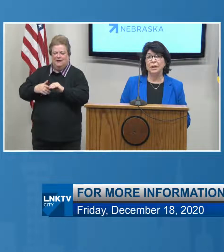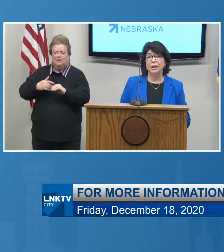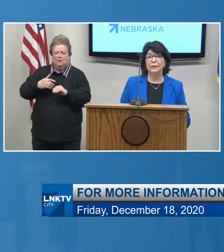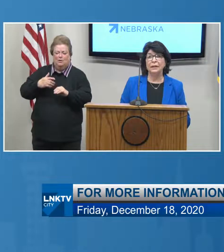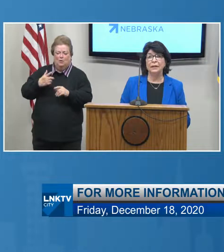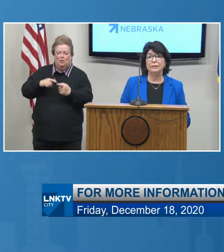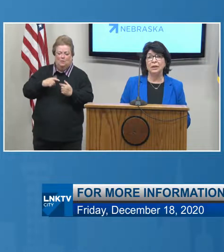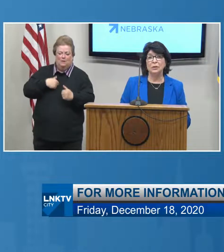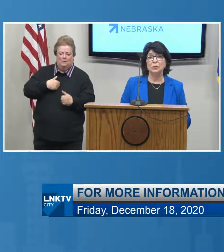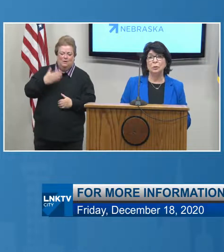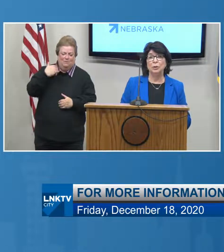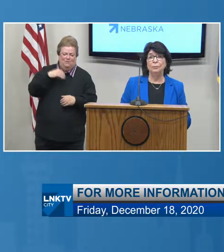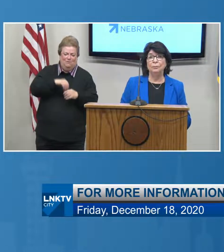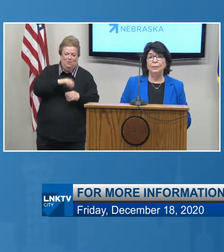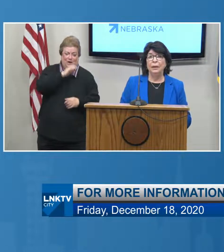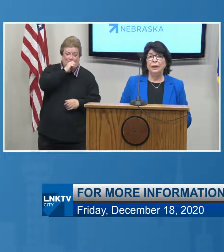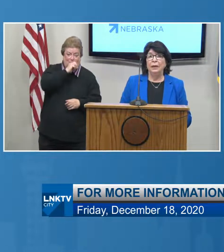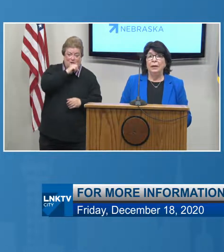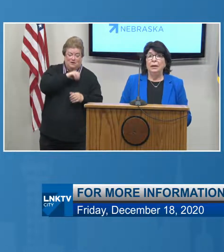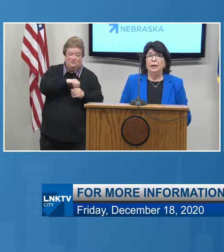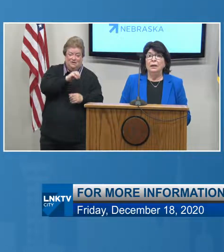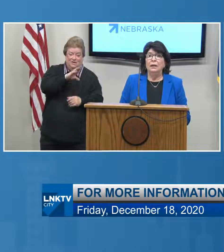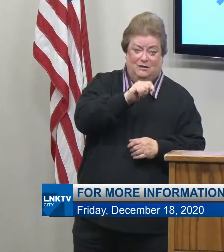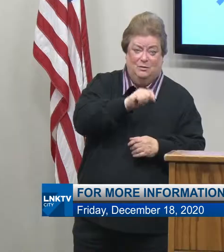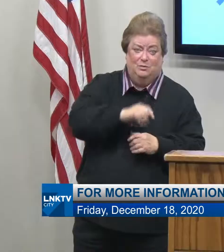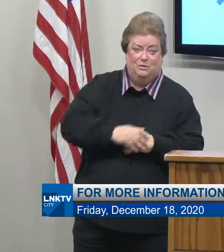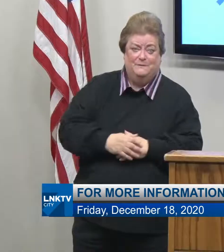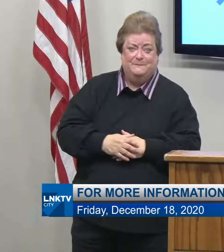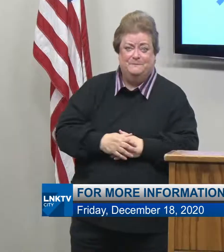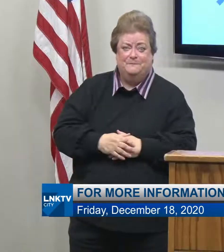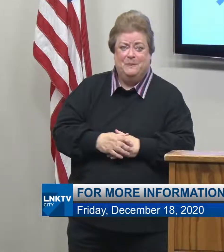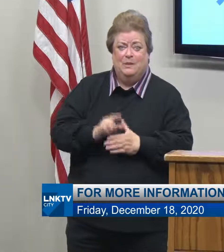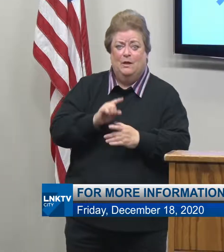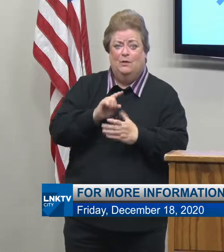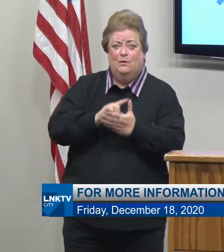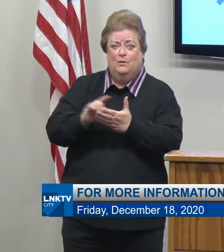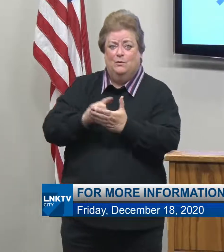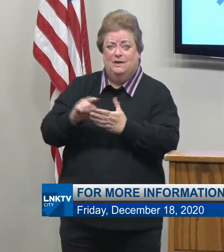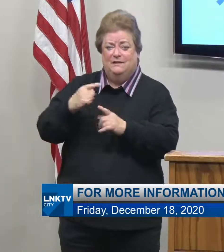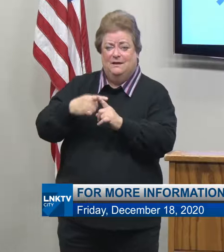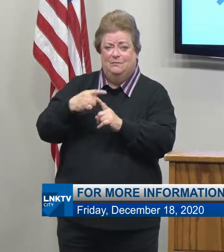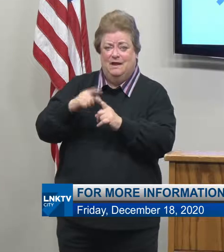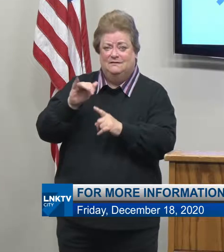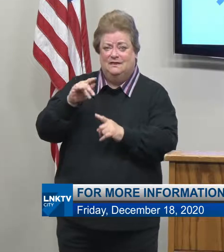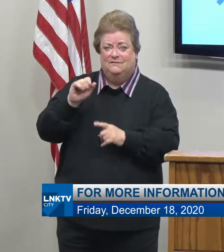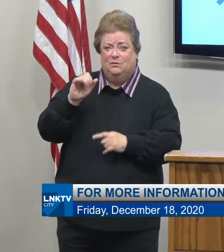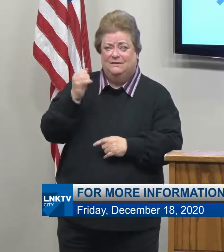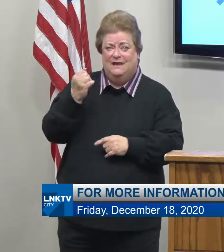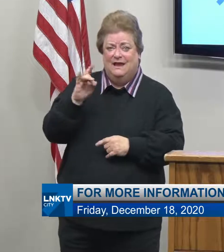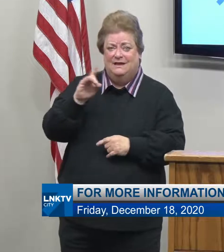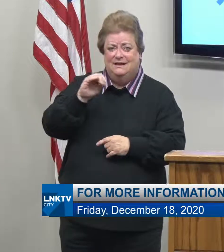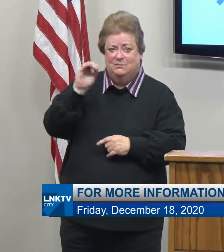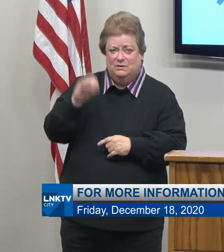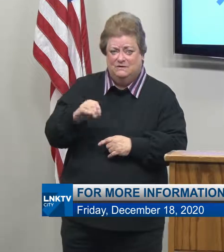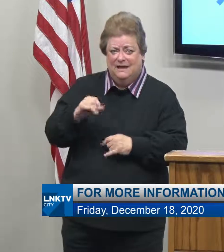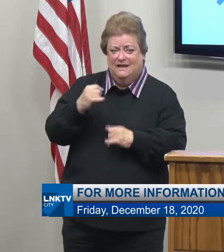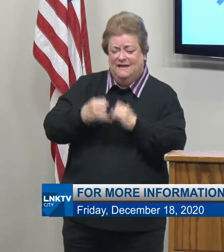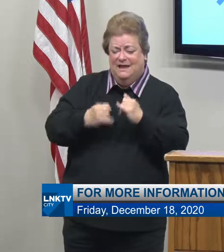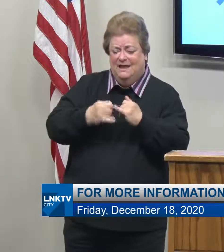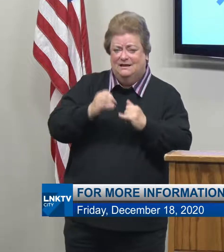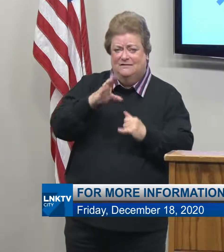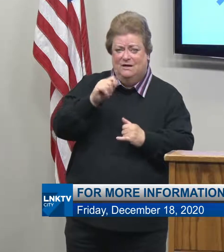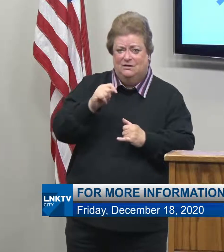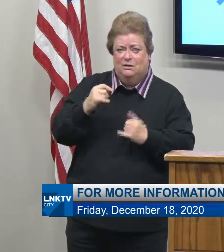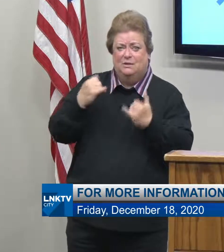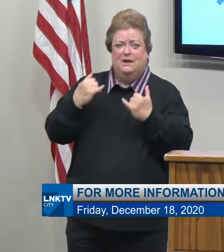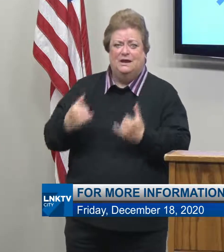orange at the end of October. The weekly positivity rate was 18% at the end of October. This